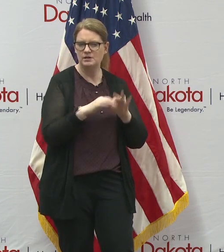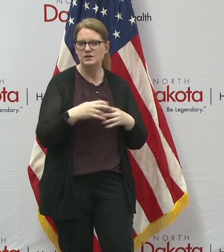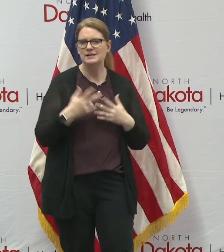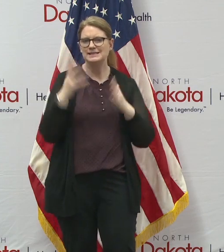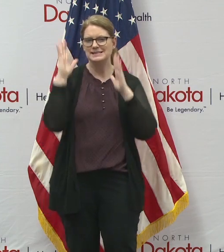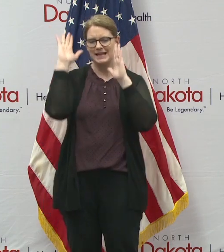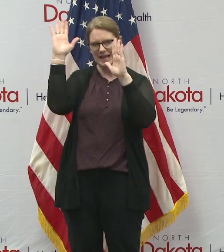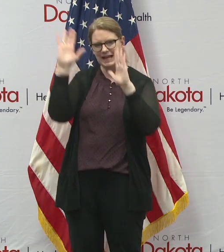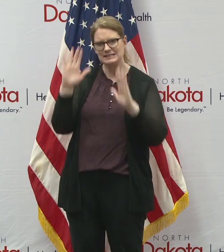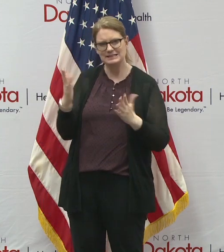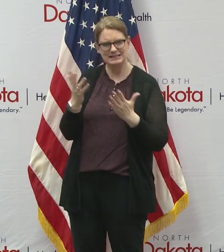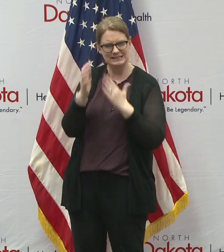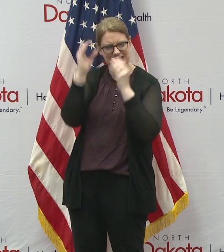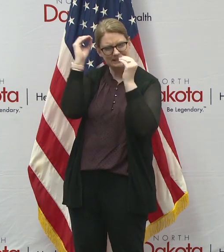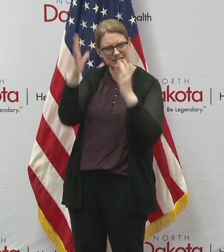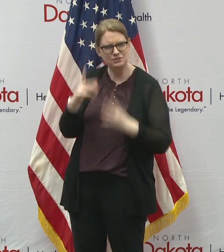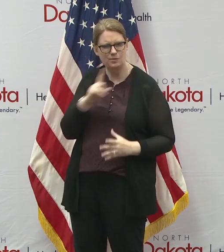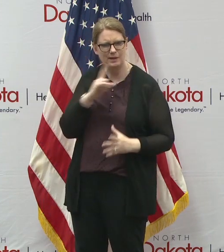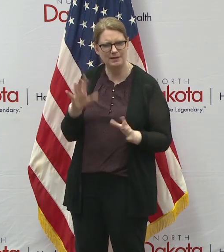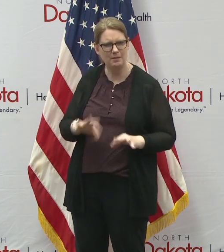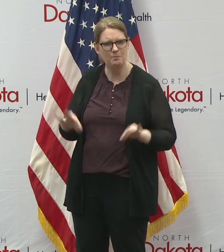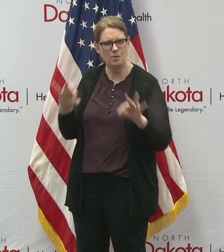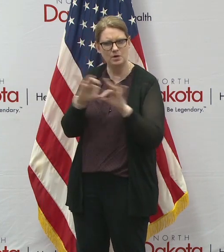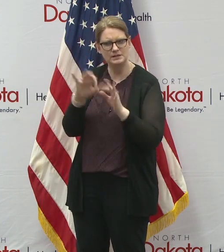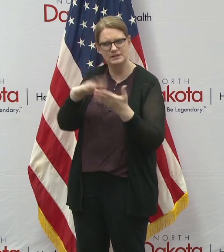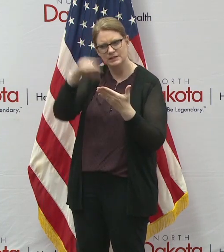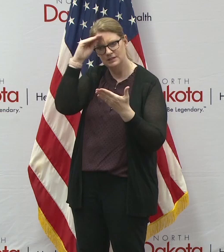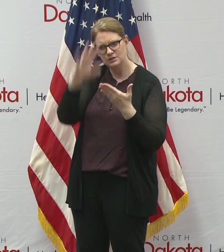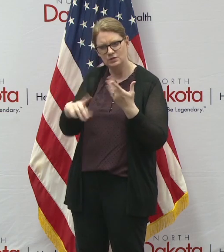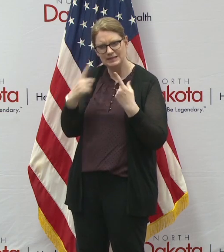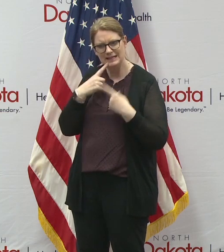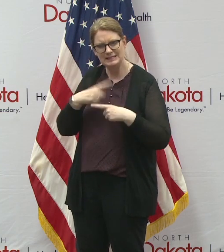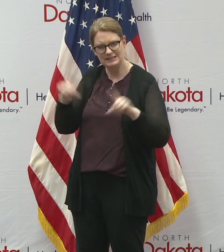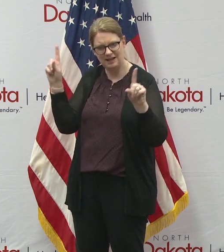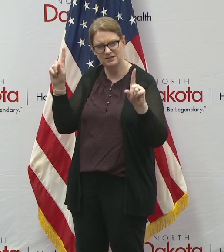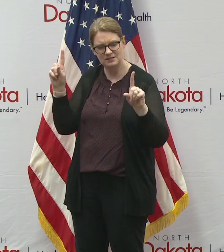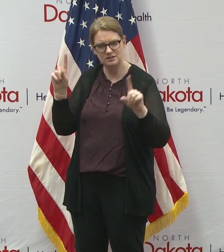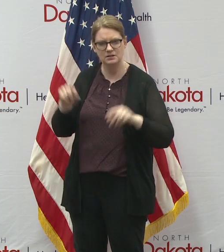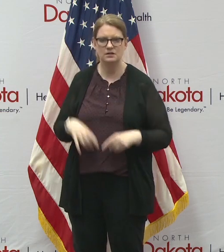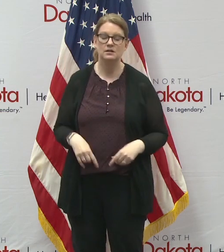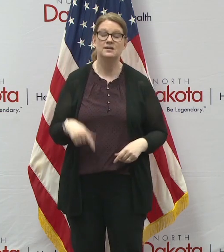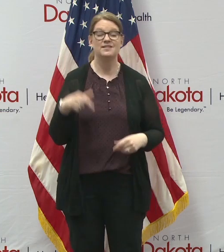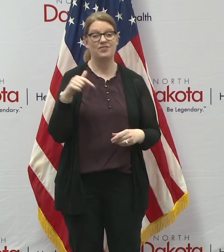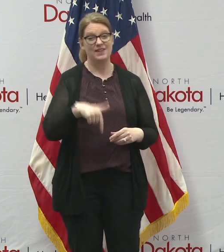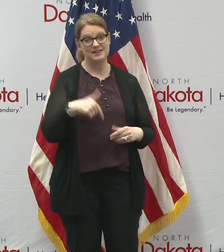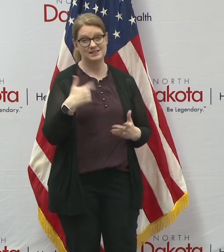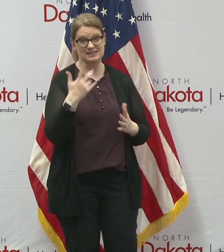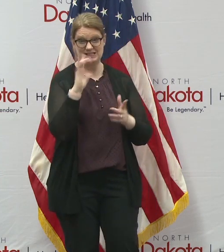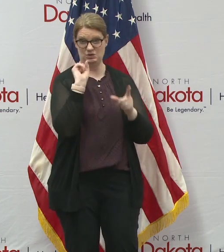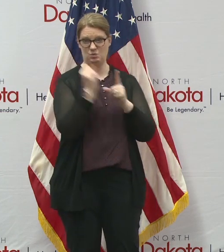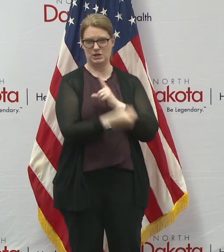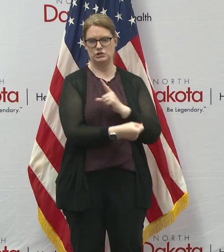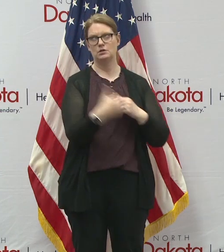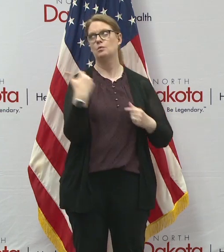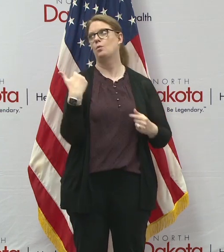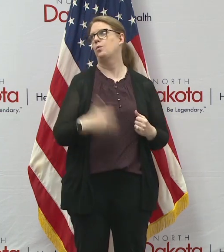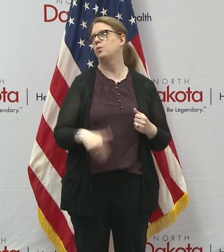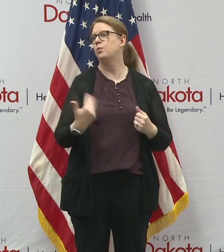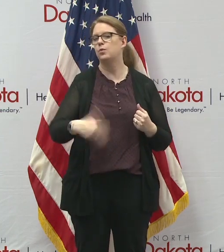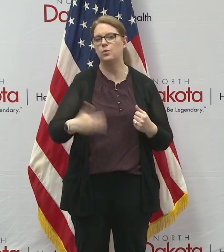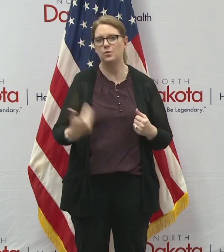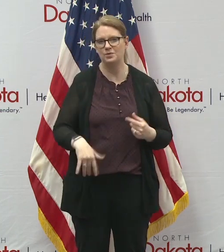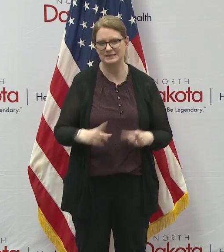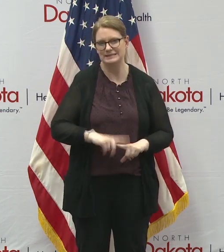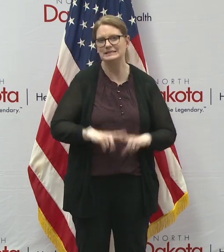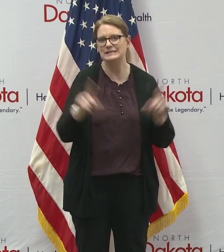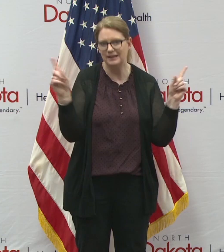key to student success. However, we must also acknowledge we are going through some extraordinary times. We are asking our superintendents to manage